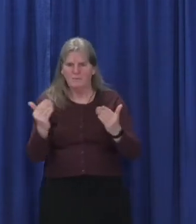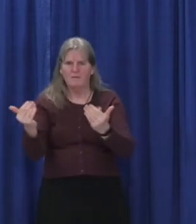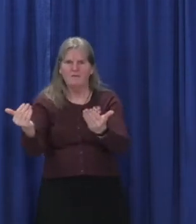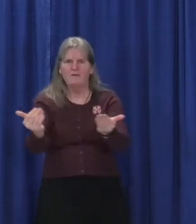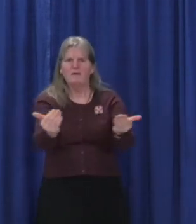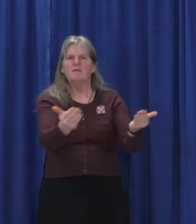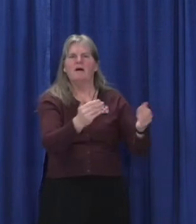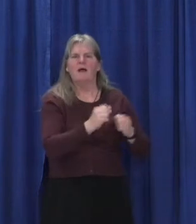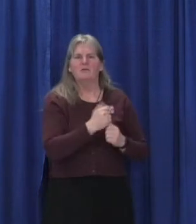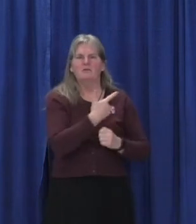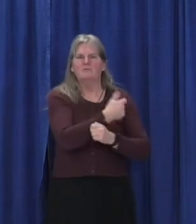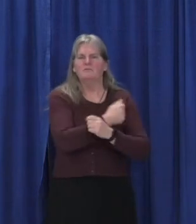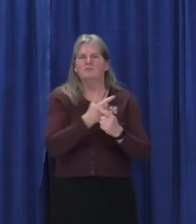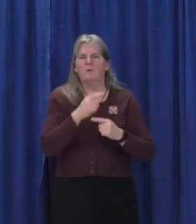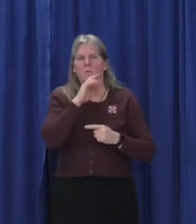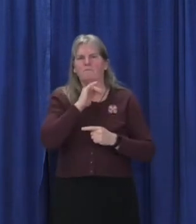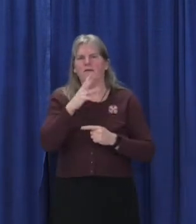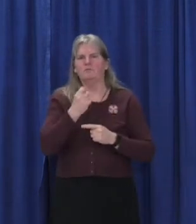pediatric vaccines.